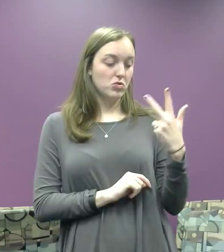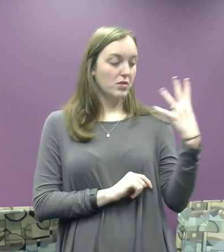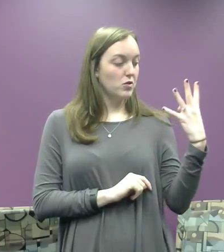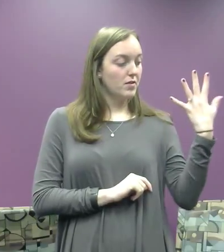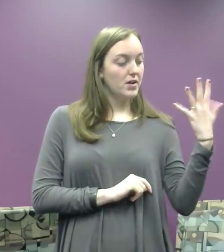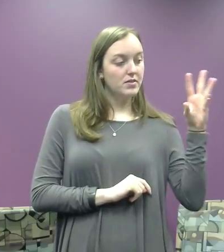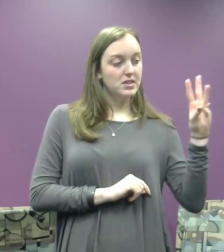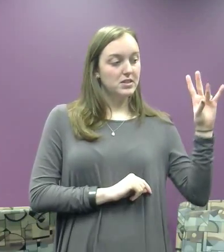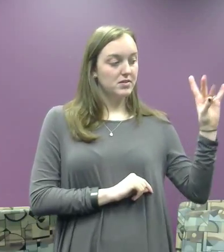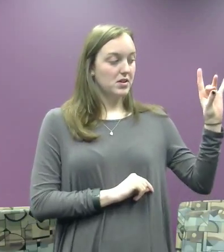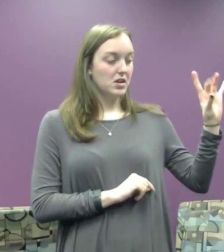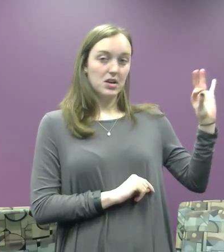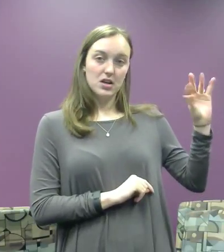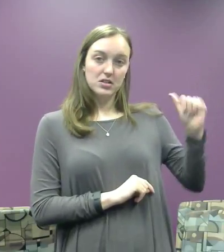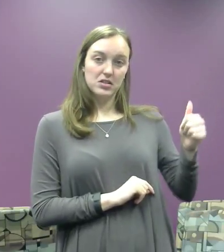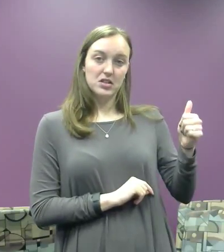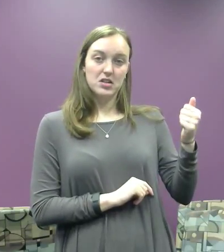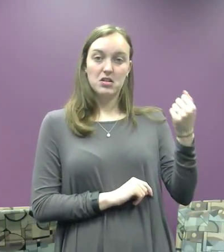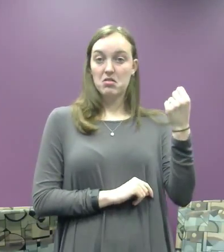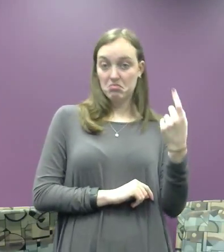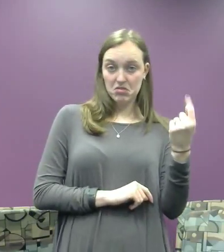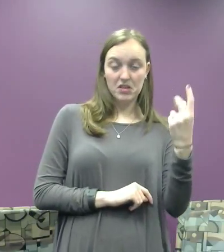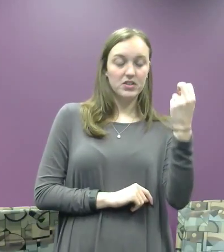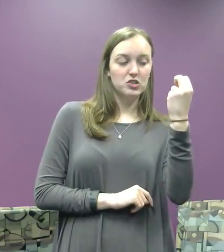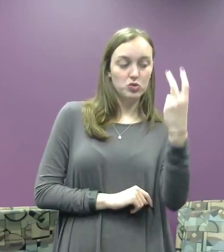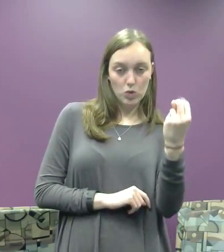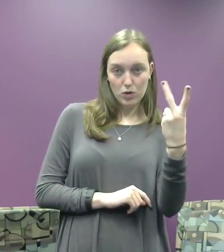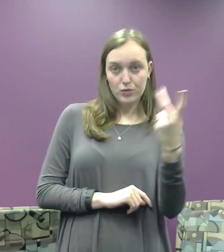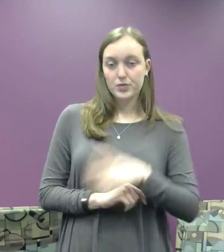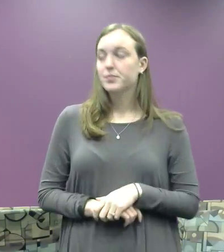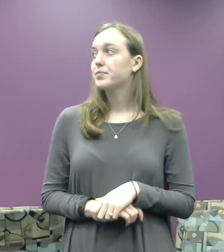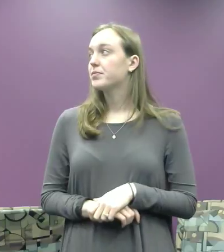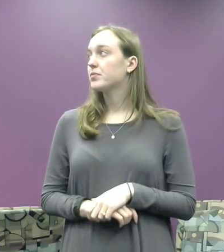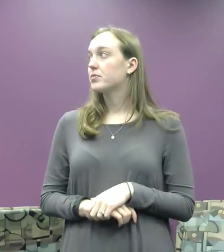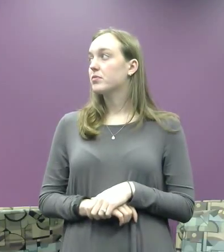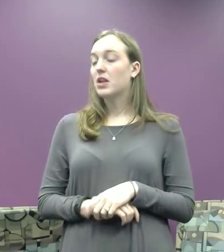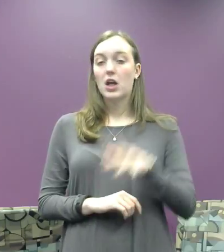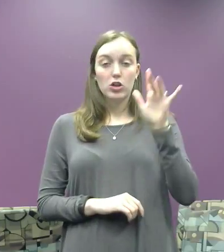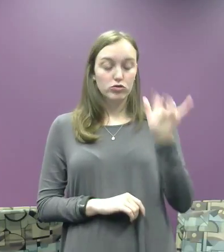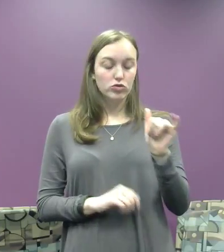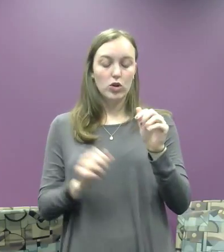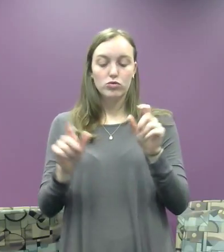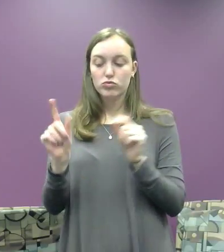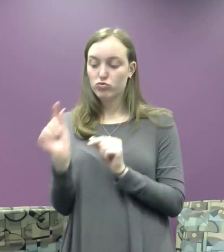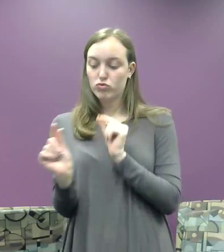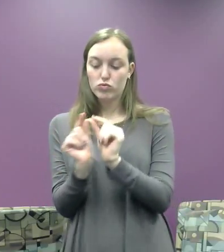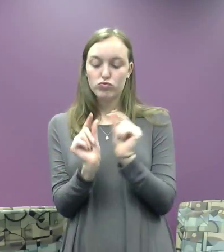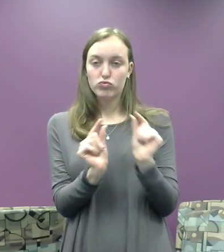6, 7, 8, 9, 10, 11, 12 of those segments.